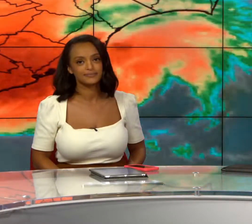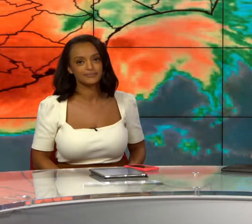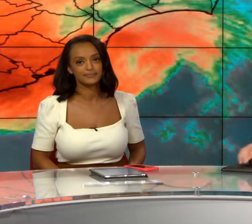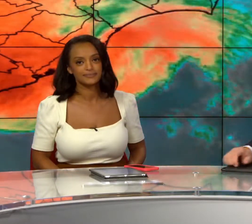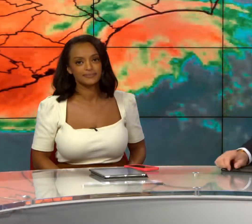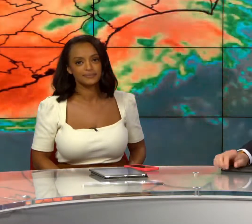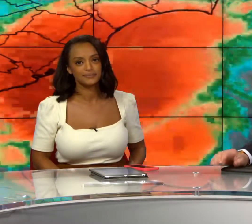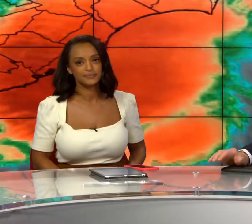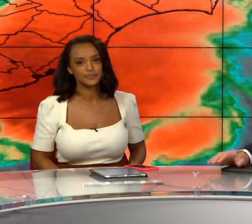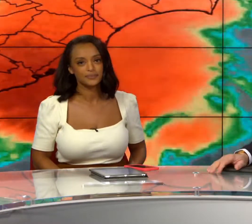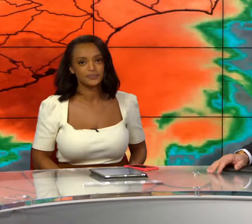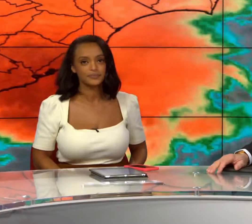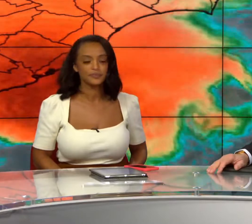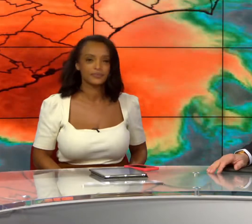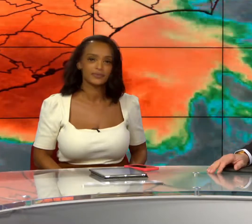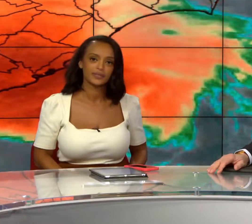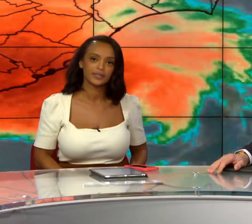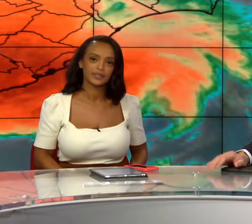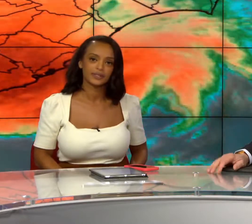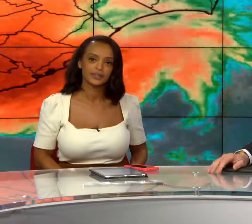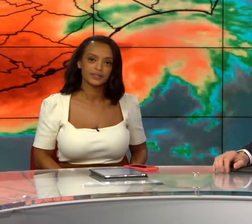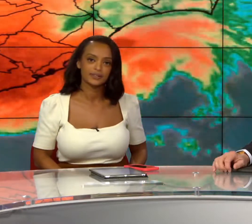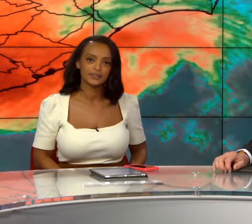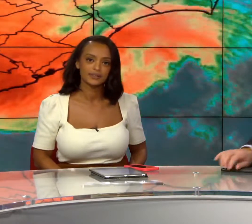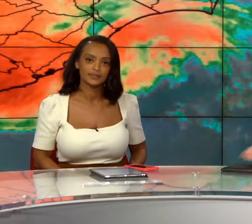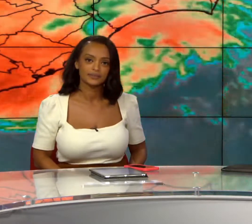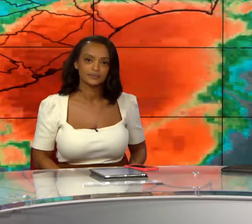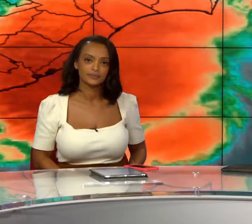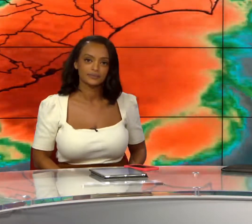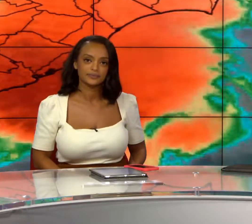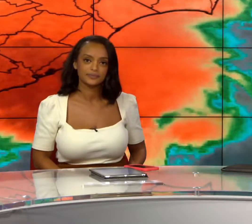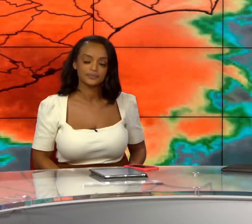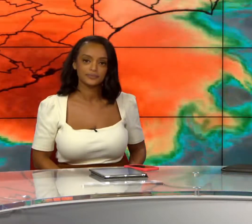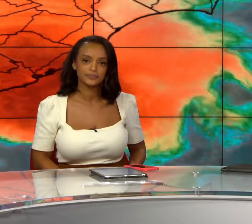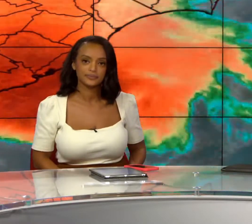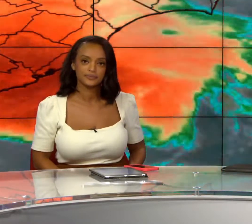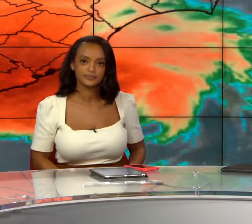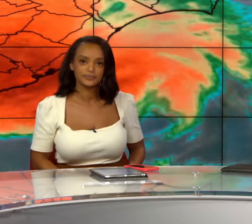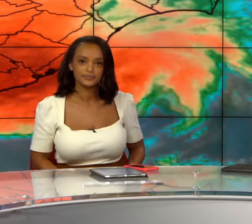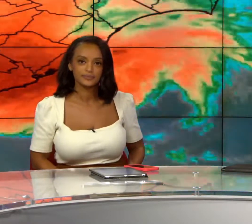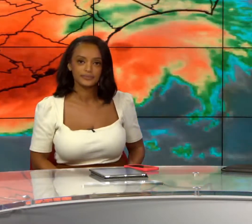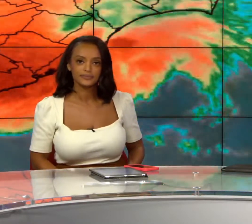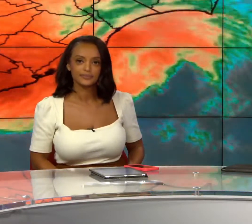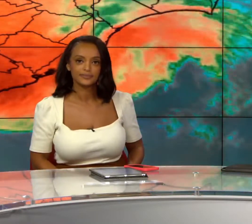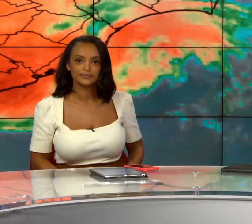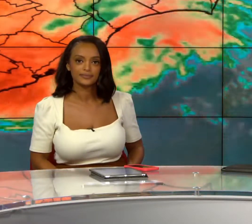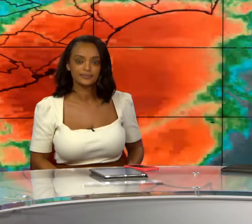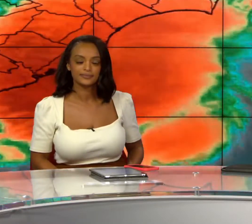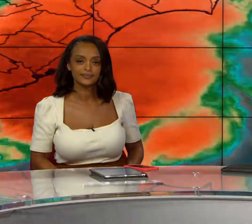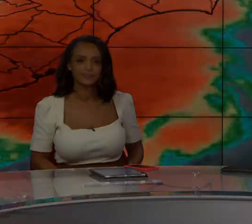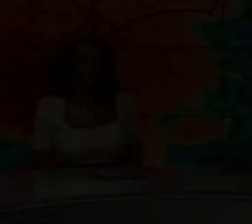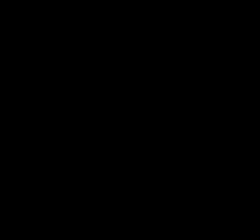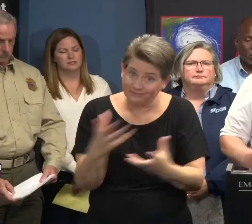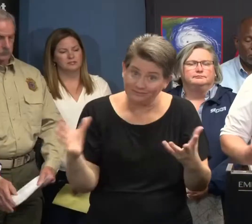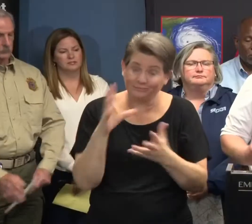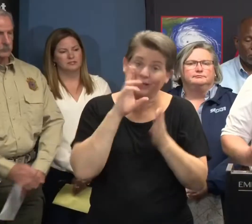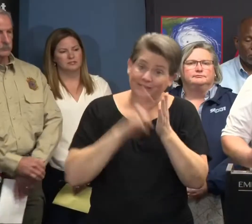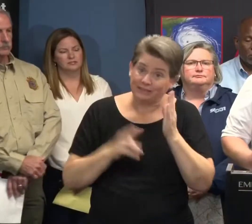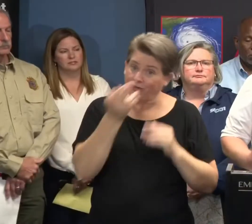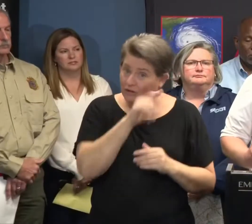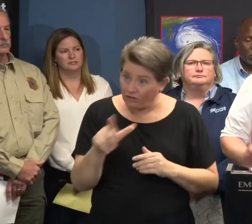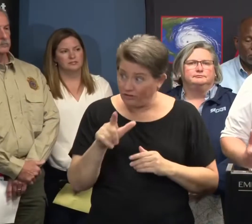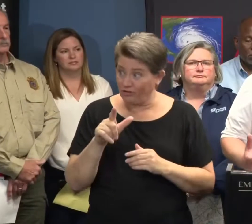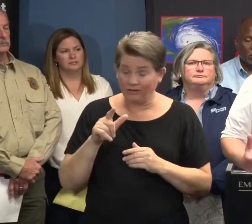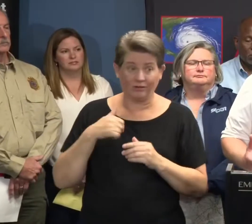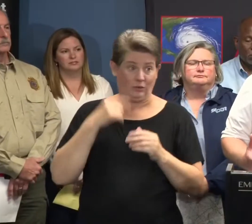been a WBTV breaking news report as we continue to cover Hurricane Ian. Stay with us now. And what we see